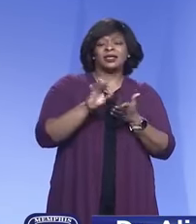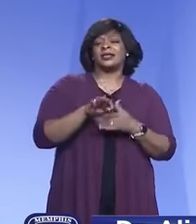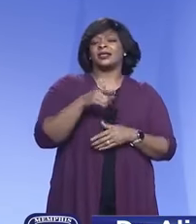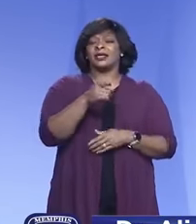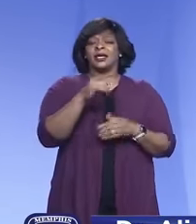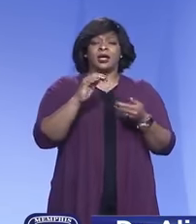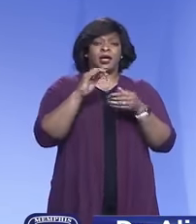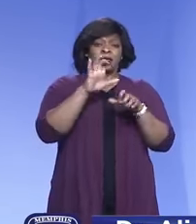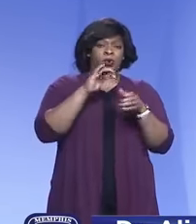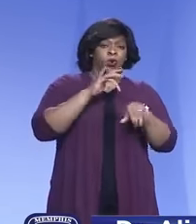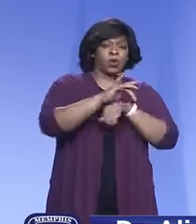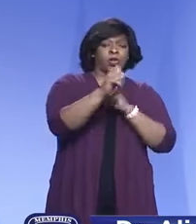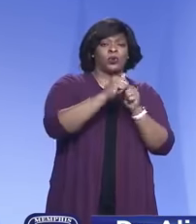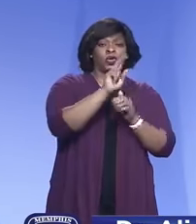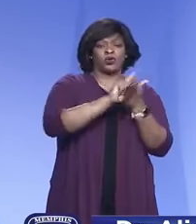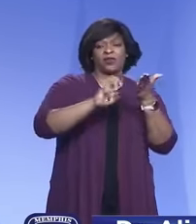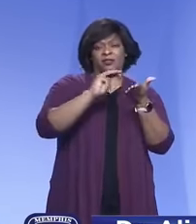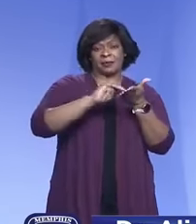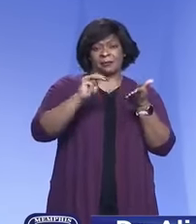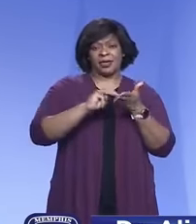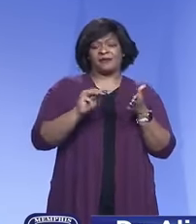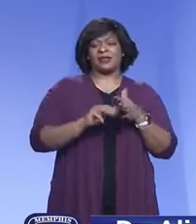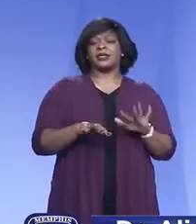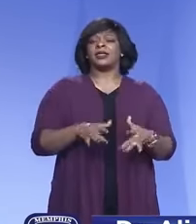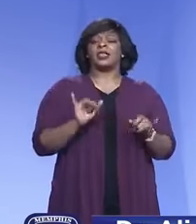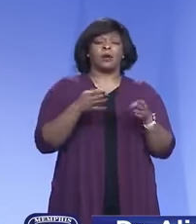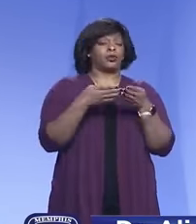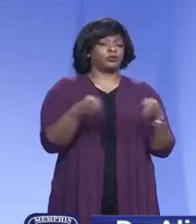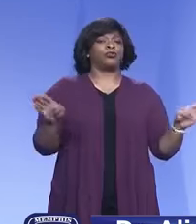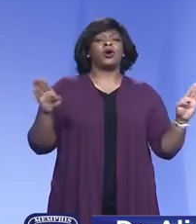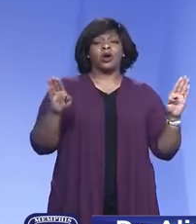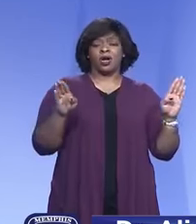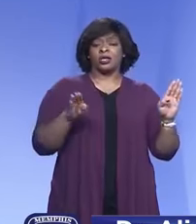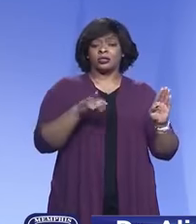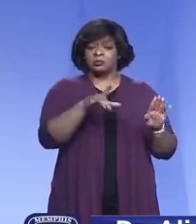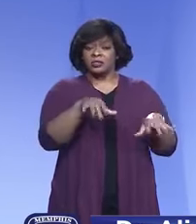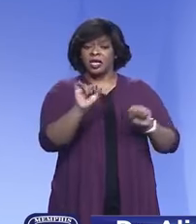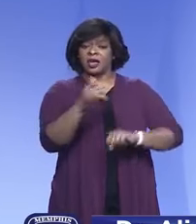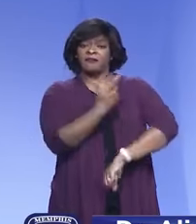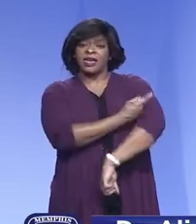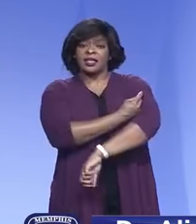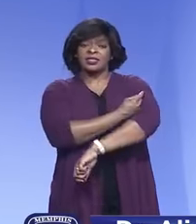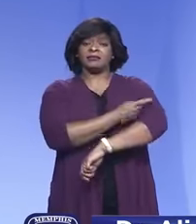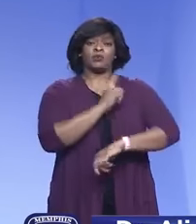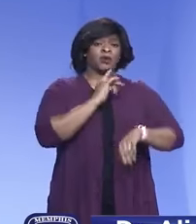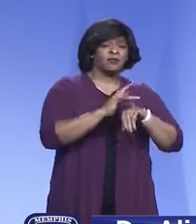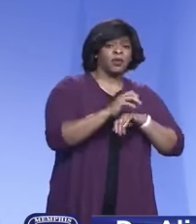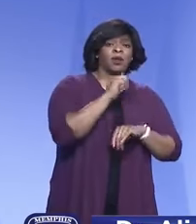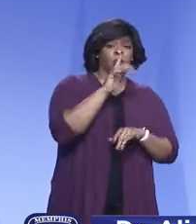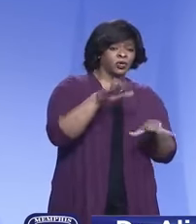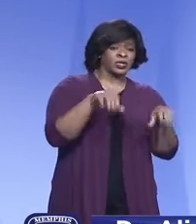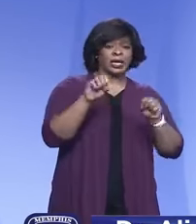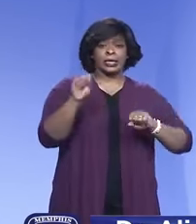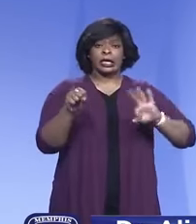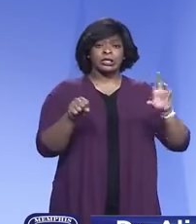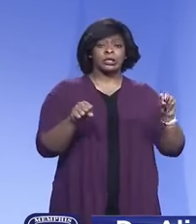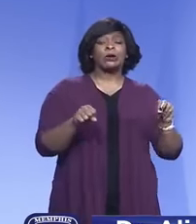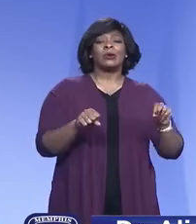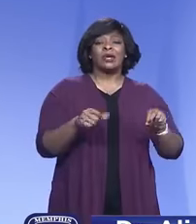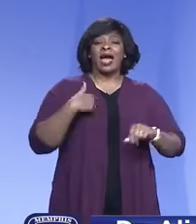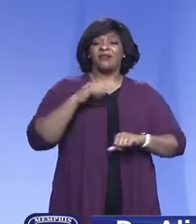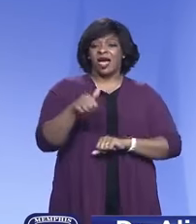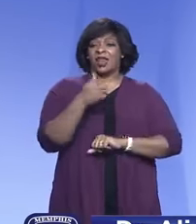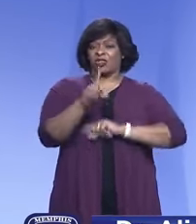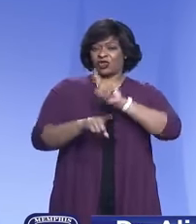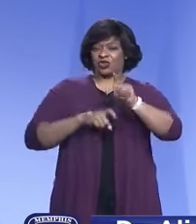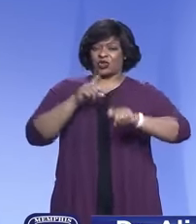with the University of Memphis, and that was a very broad, would you take the vaccine if it's available or not? There's another